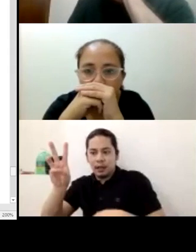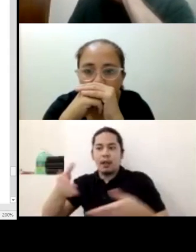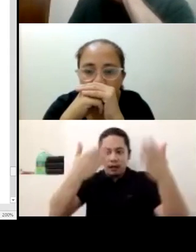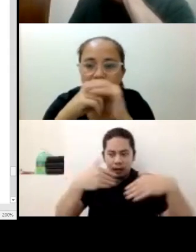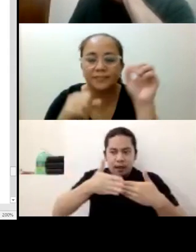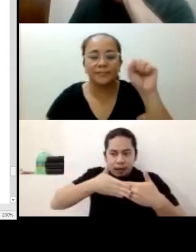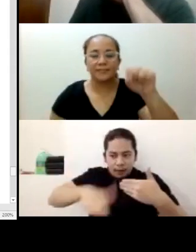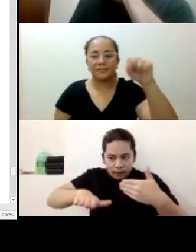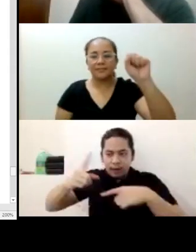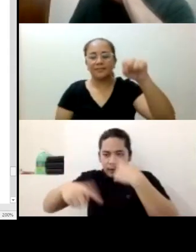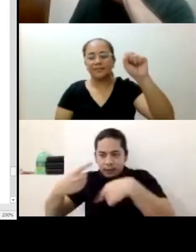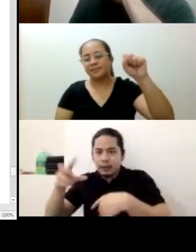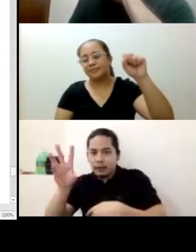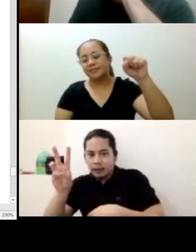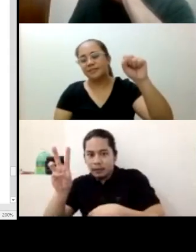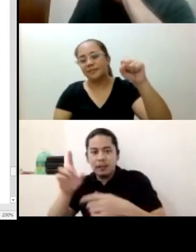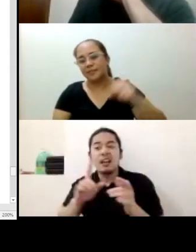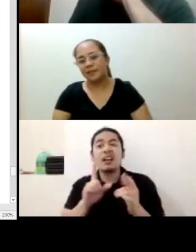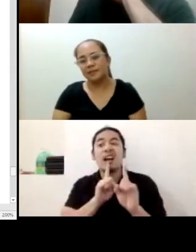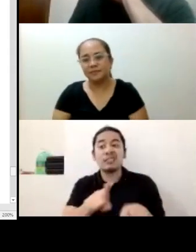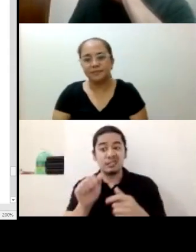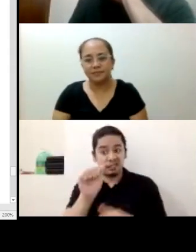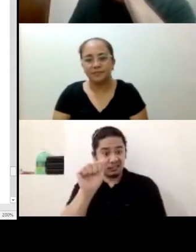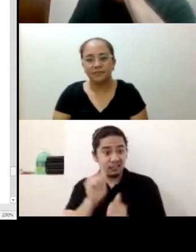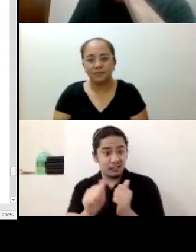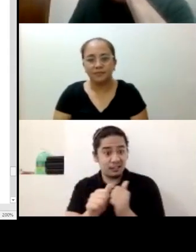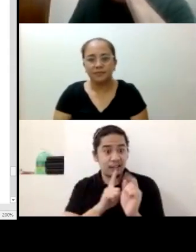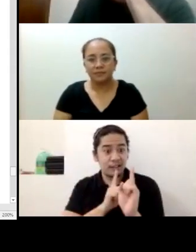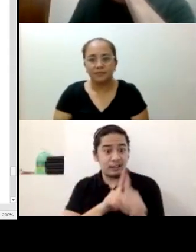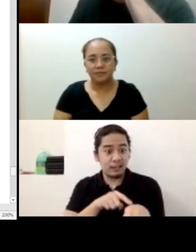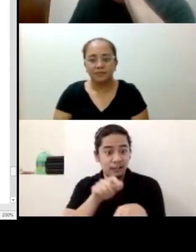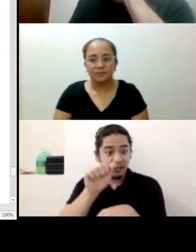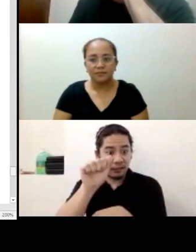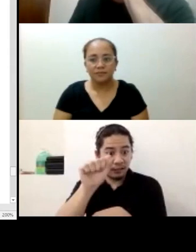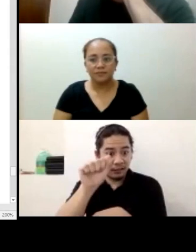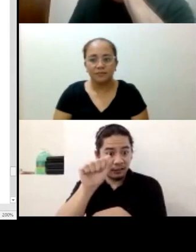Yes. Then If we it would. started off with 5, yeah. Yeah.